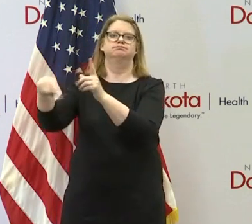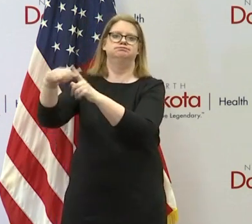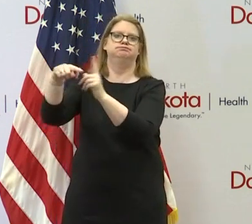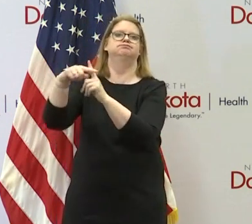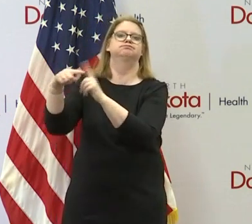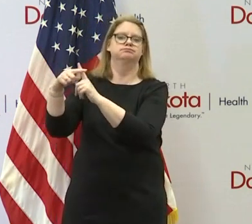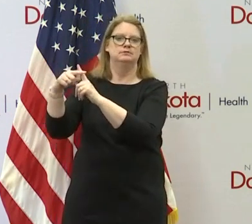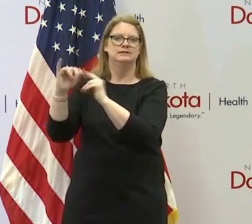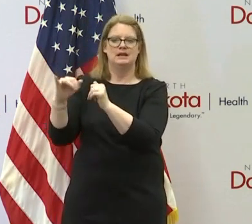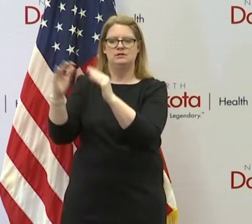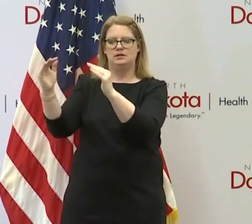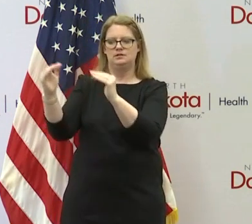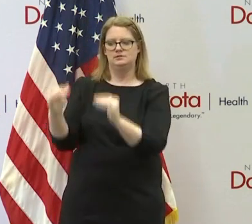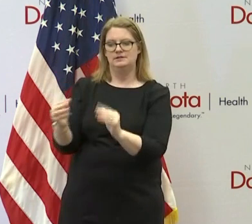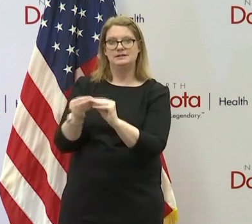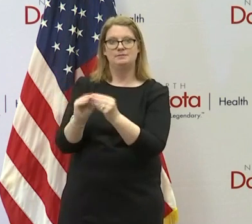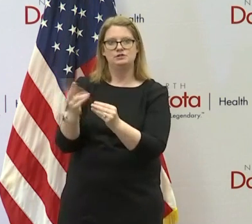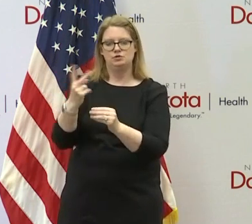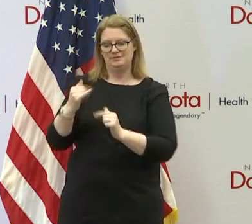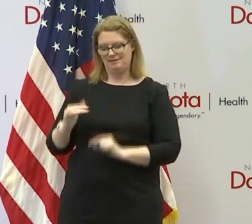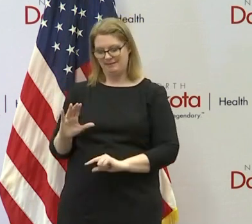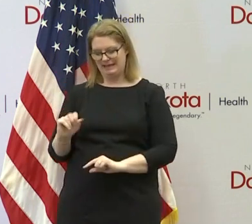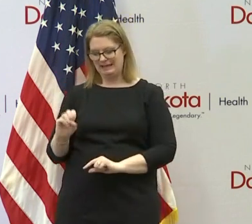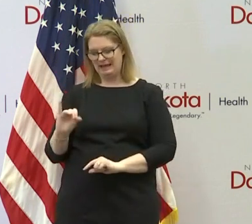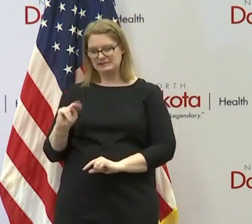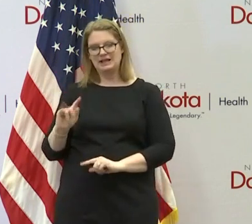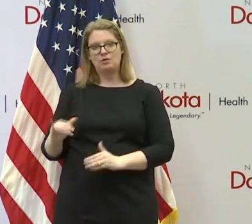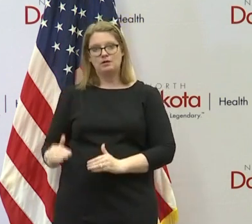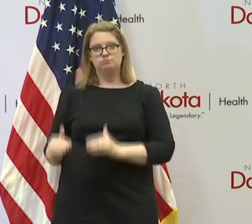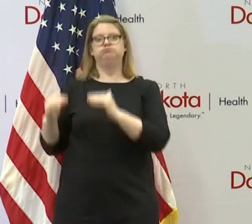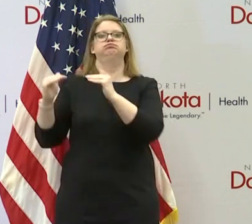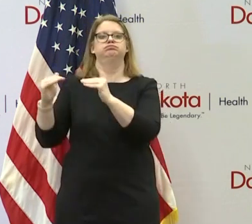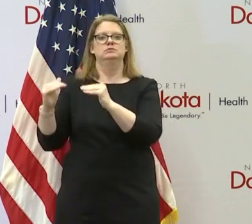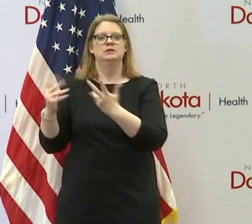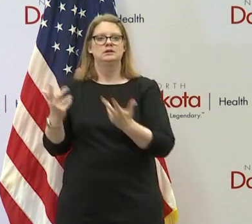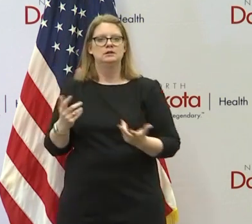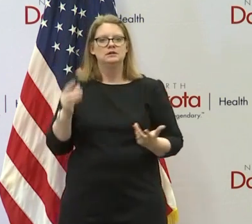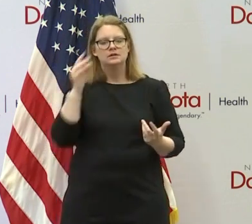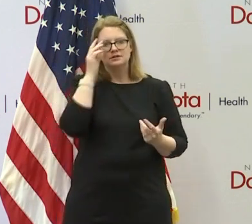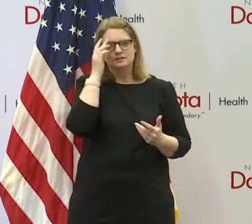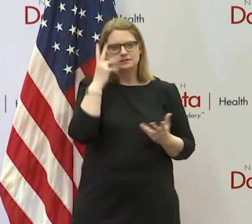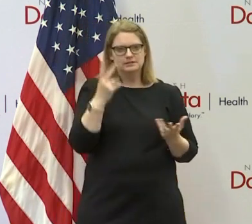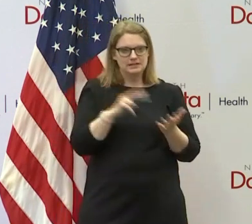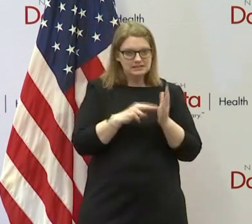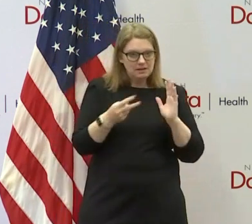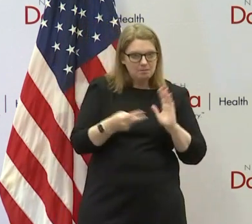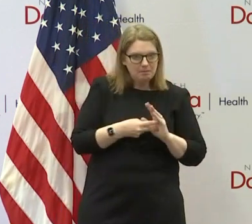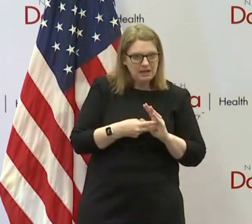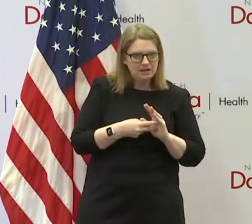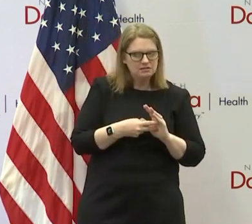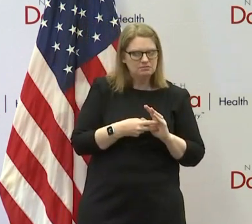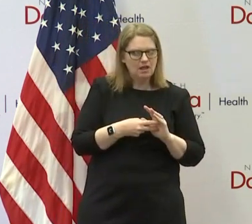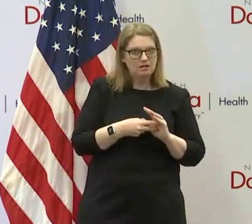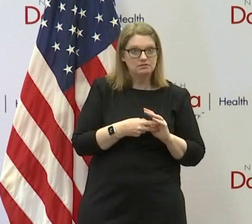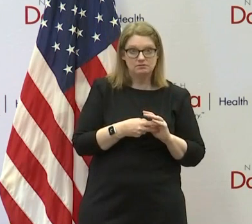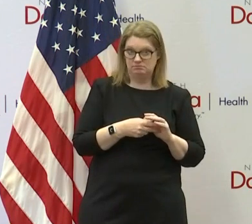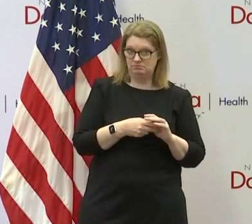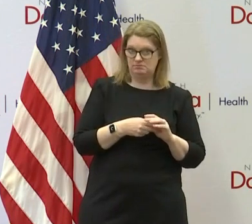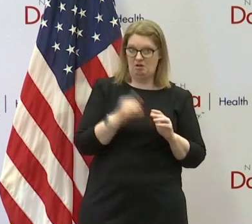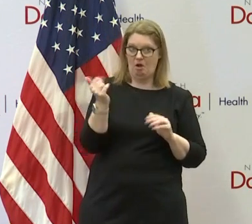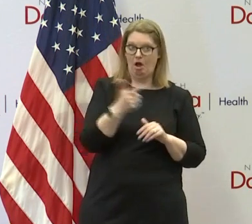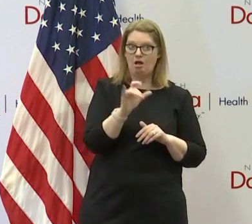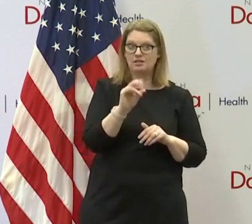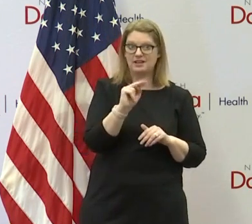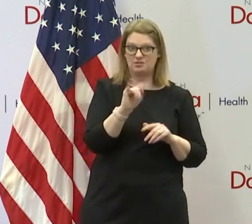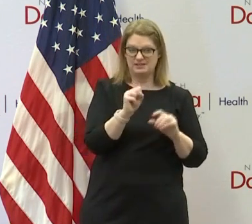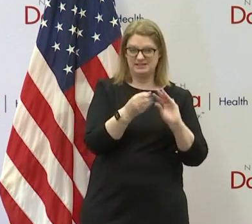again to sort of the #2 spot, and Cass County's up. That doesn't mean that a county in the rest of the state couldn't step back into having a problem. I mean, we